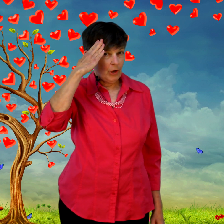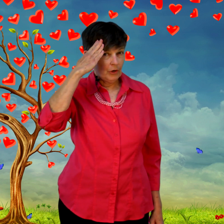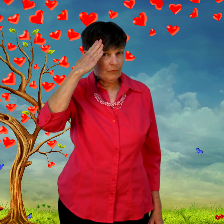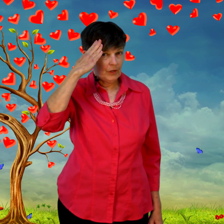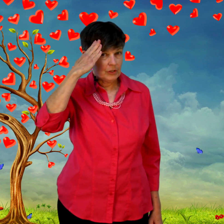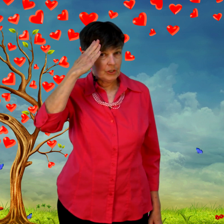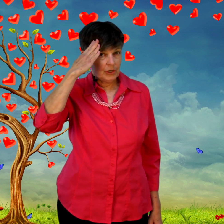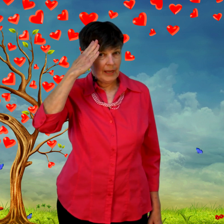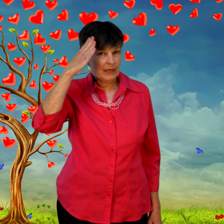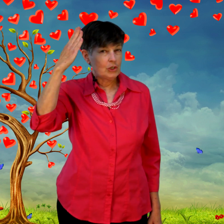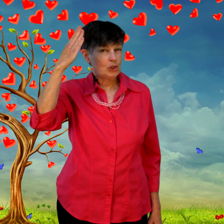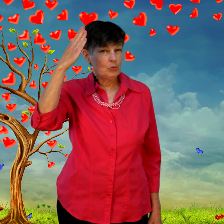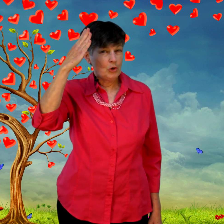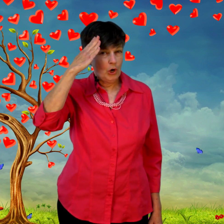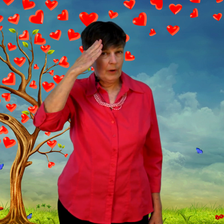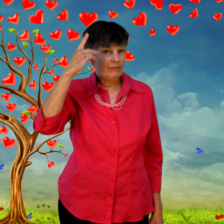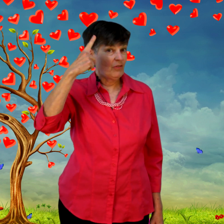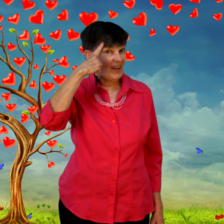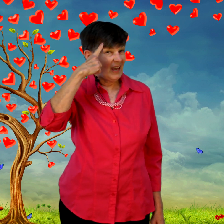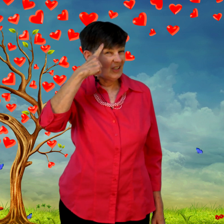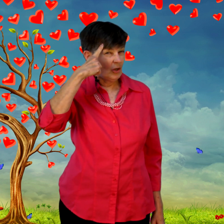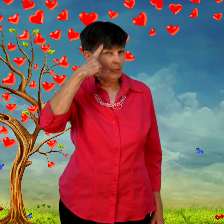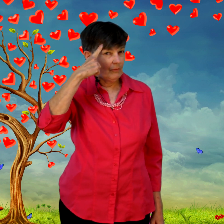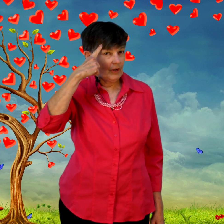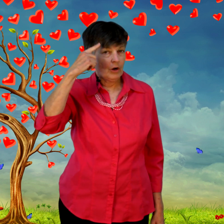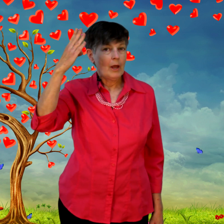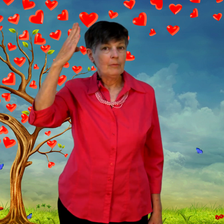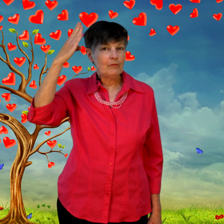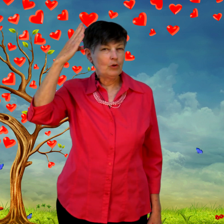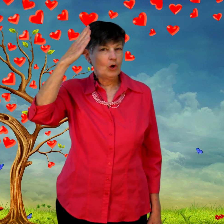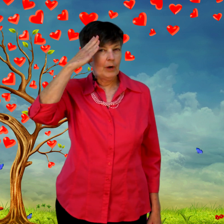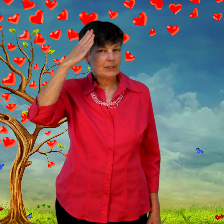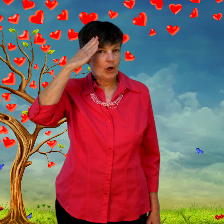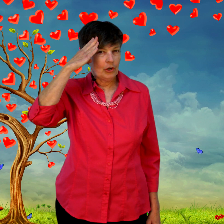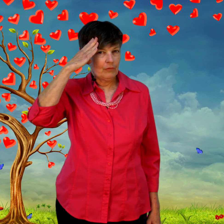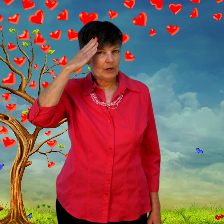all your fingers to your head because you know it. If you think it, it's only one finger. But if you know it, it's all your fingers